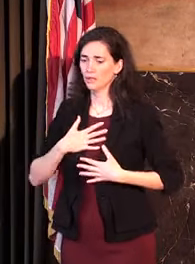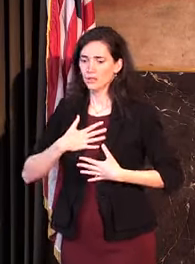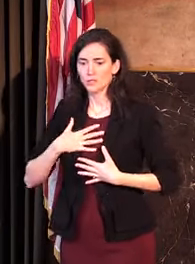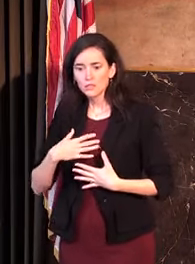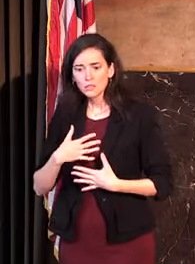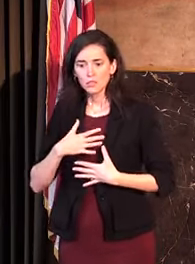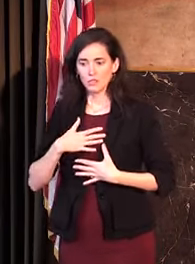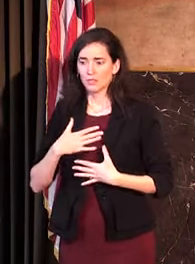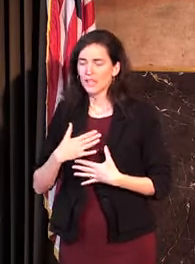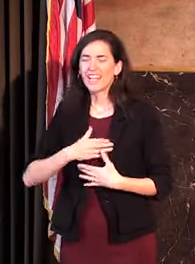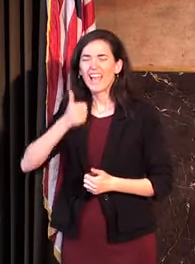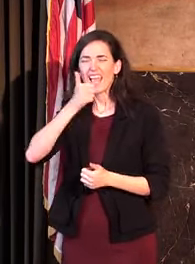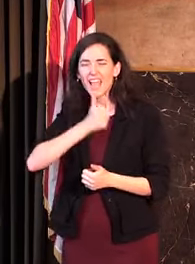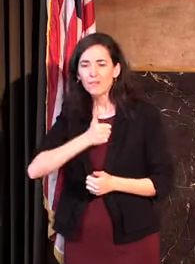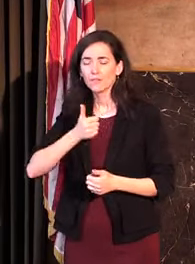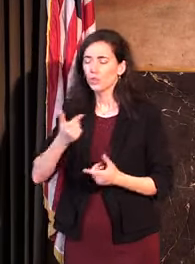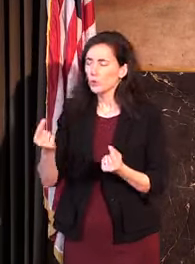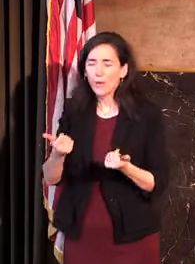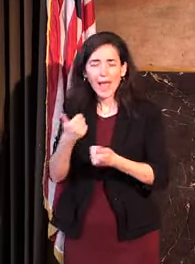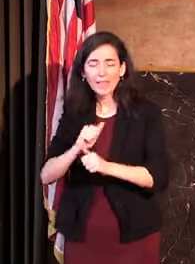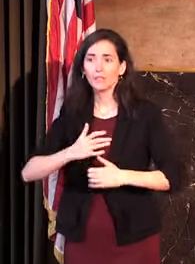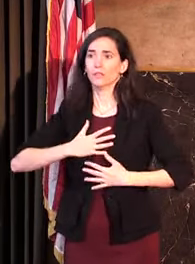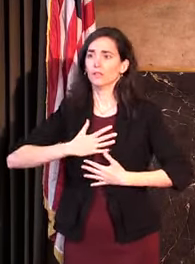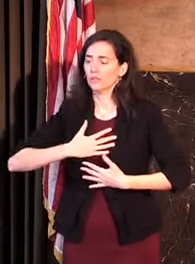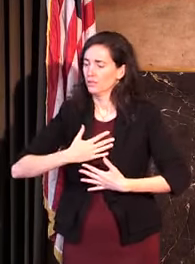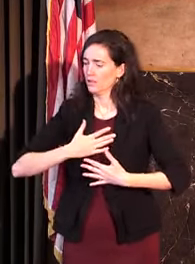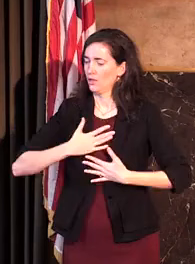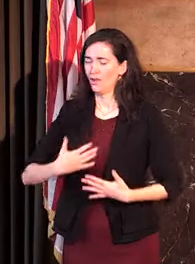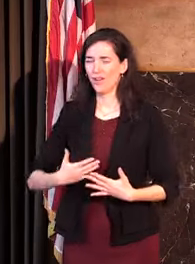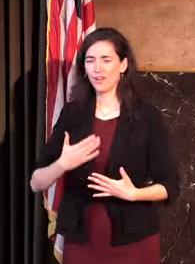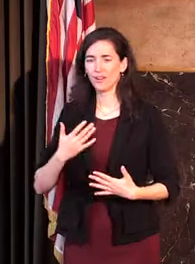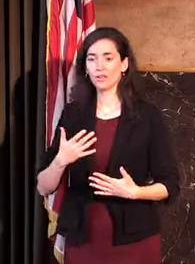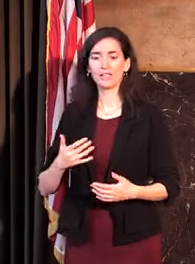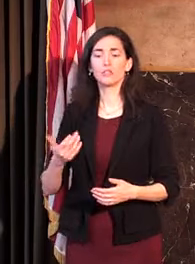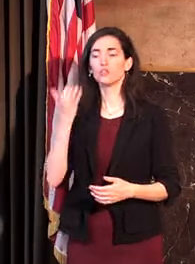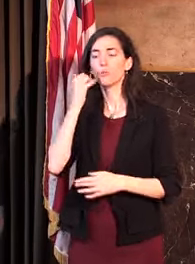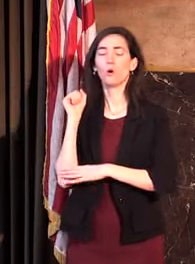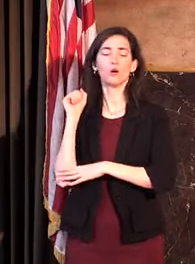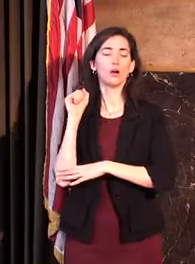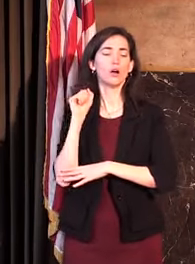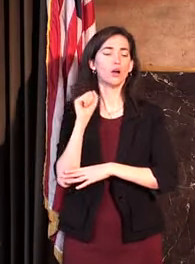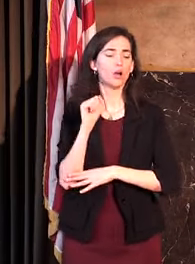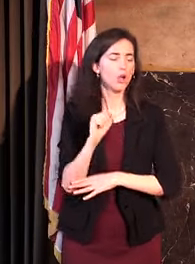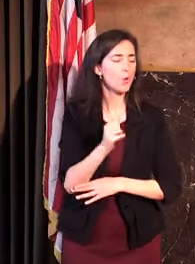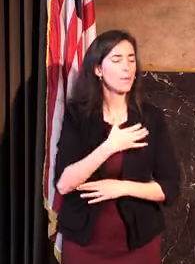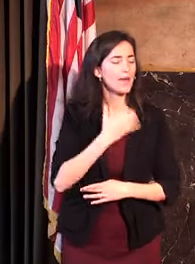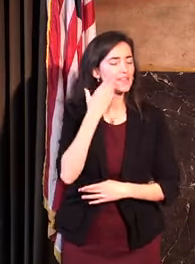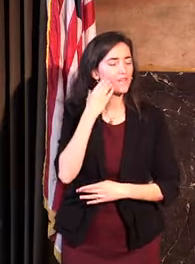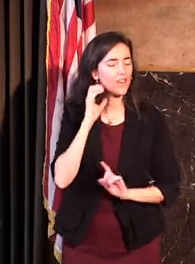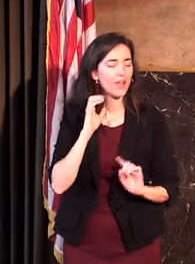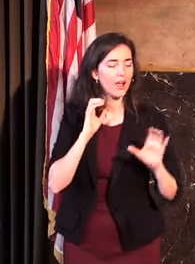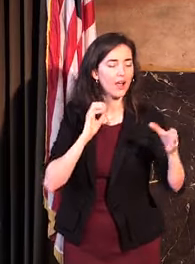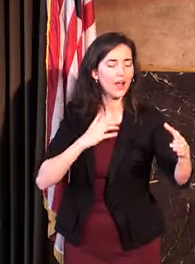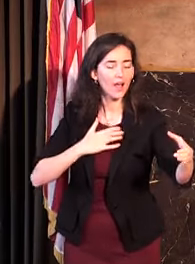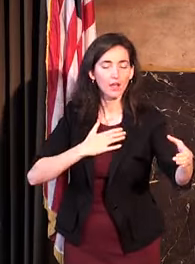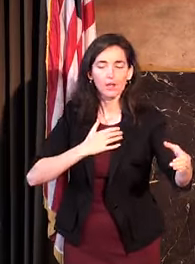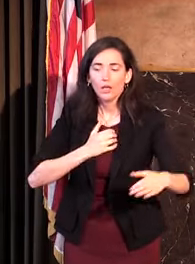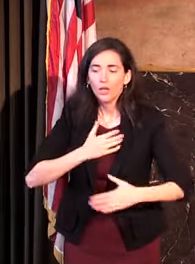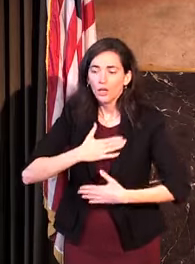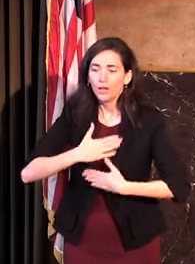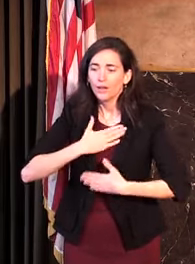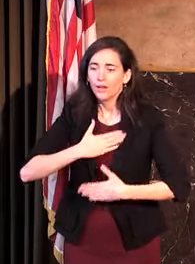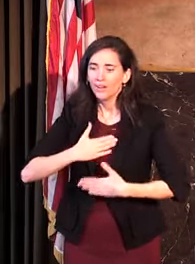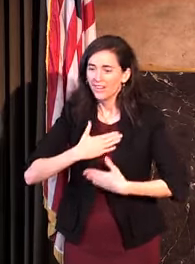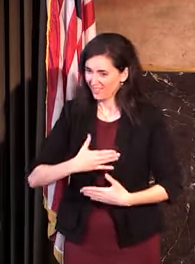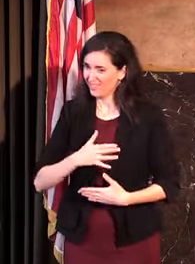breath with every activity, something as simple as leaning forward to reach for their cell phone if it started to ring, would